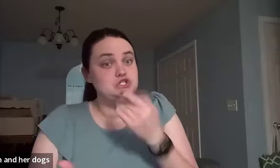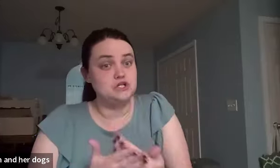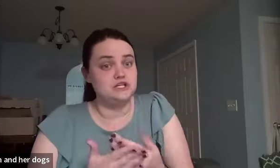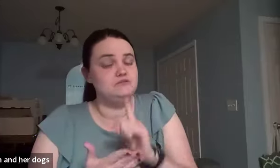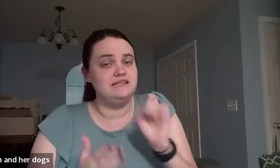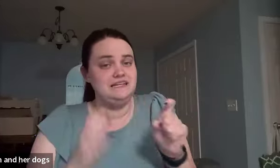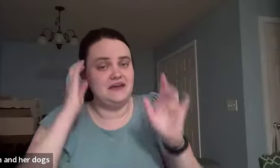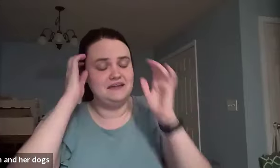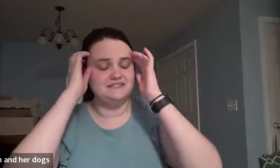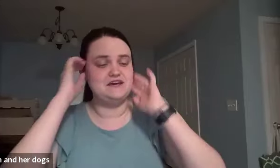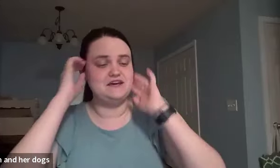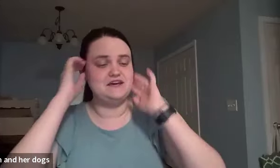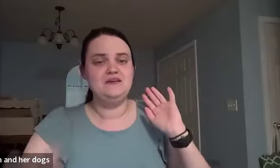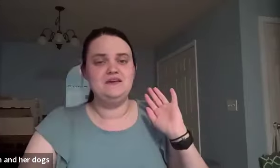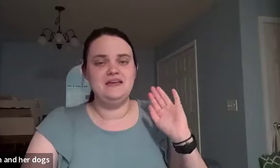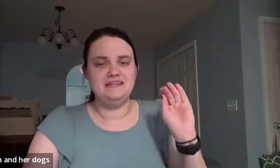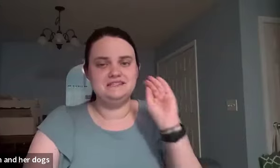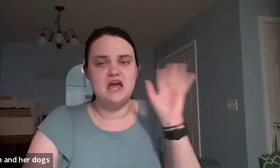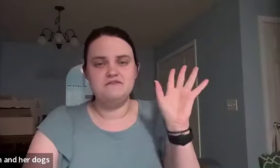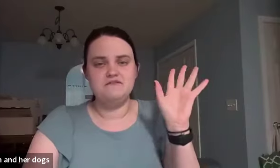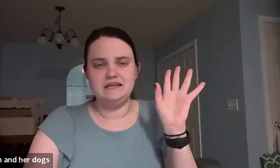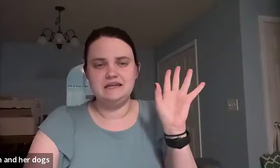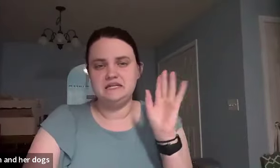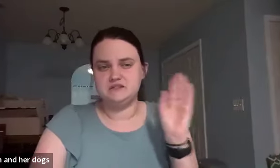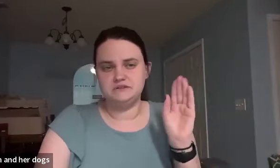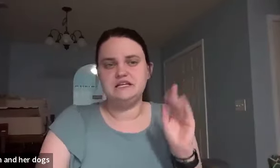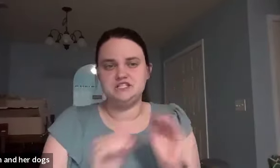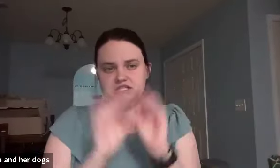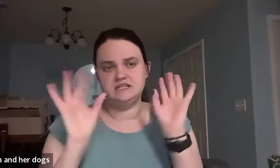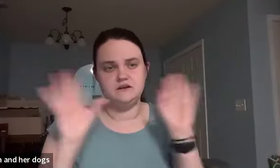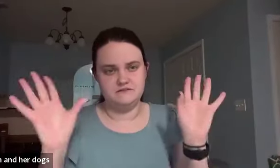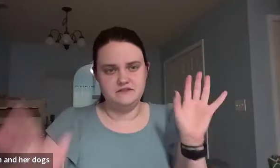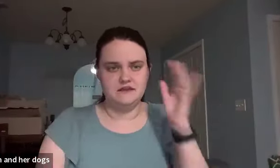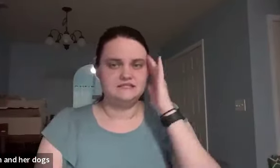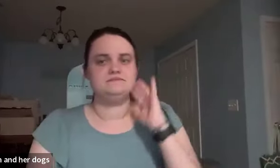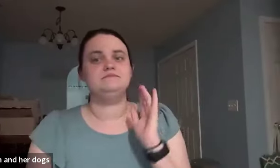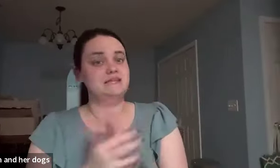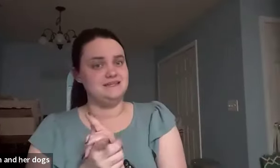is good. You really need that. And so it's never like to be insulting. It's just to clarify things, but